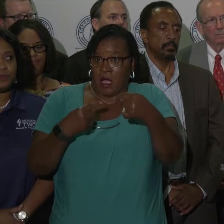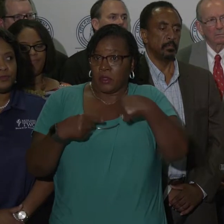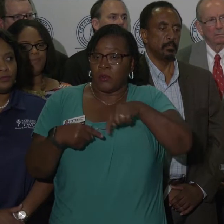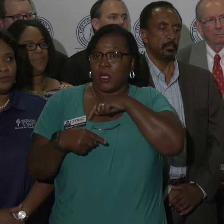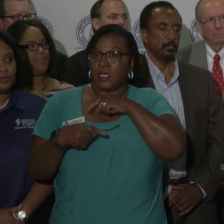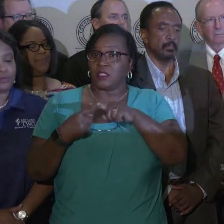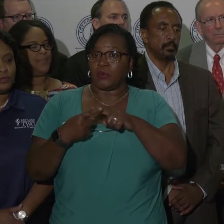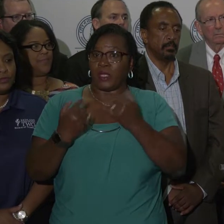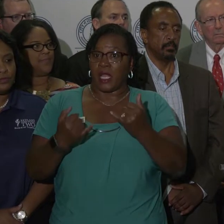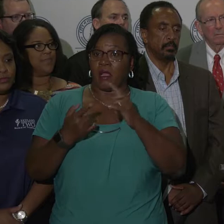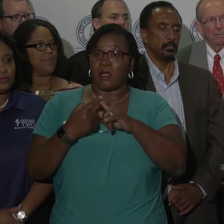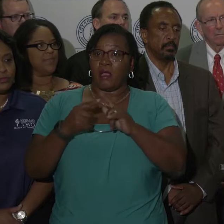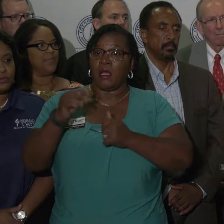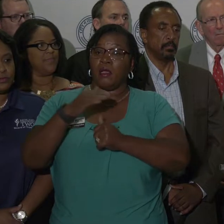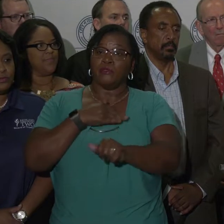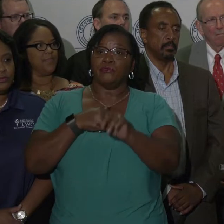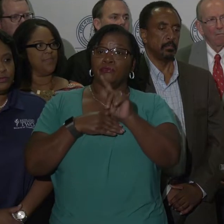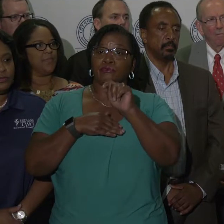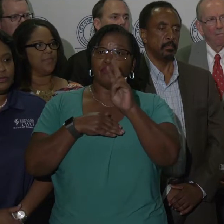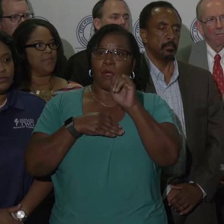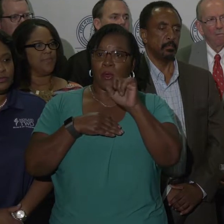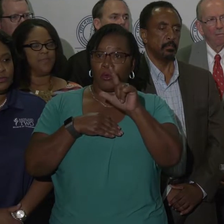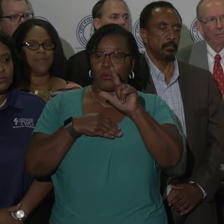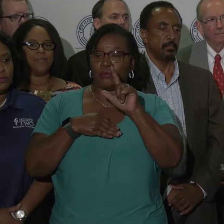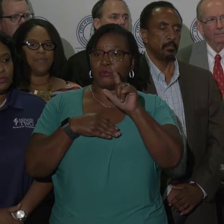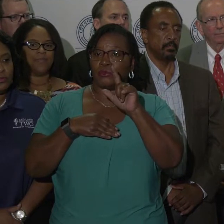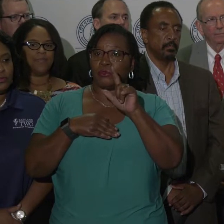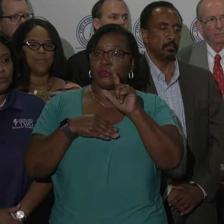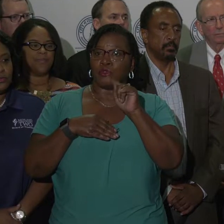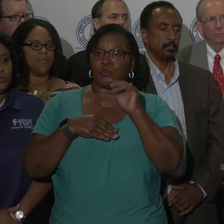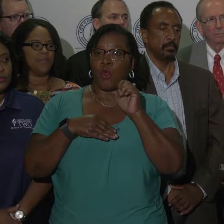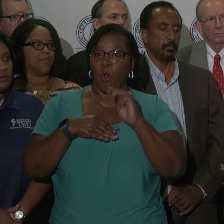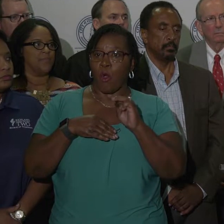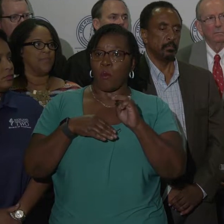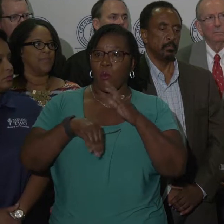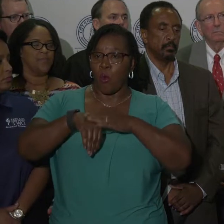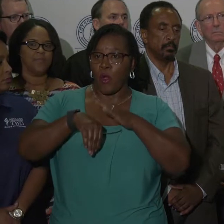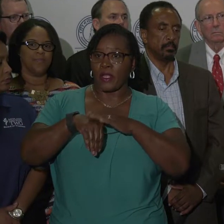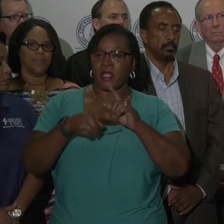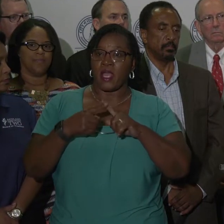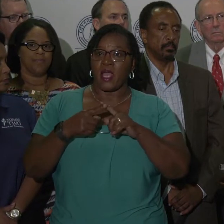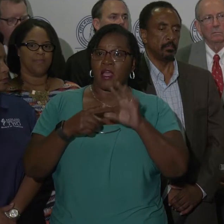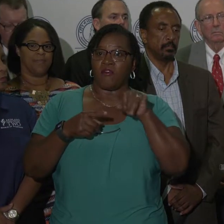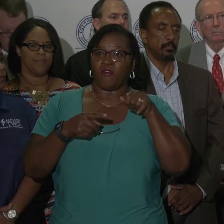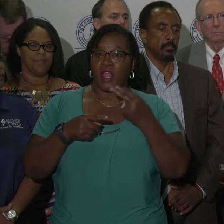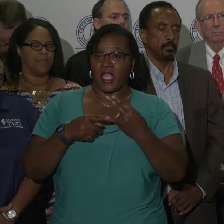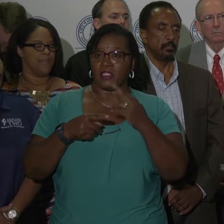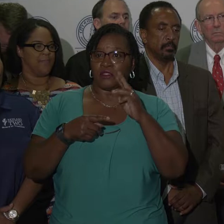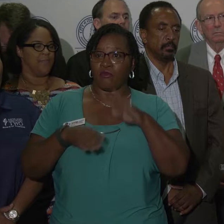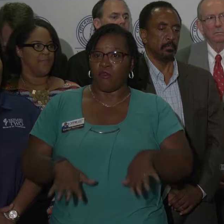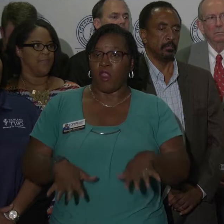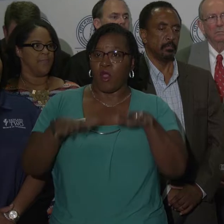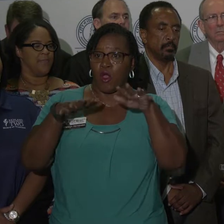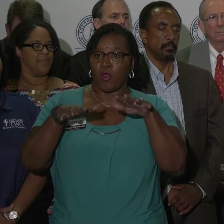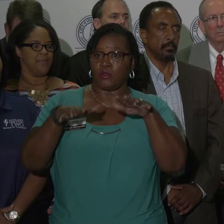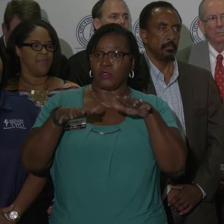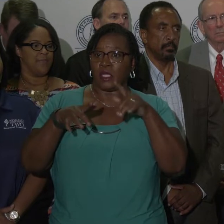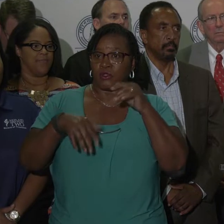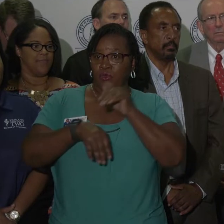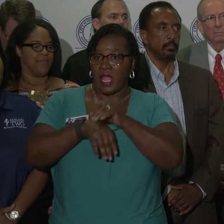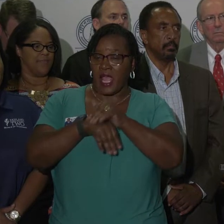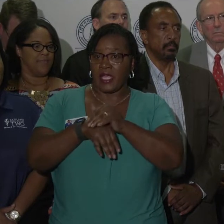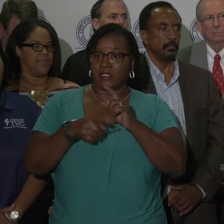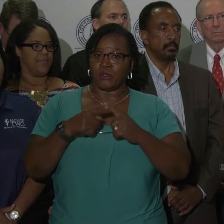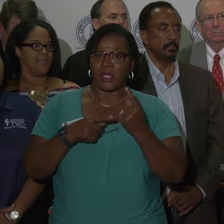We are currently under a tropical storm warning, flash flood watch tonight, 8 p.m. through Thursday